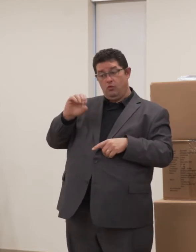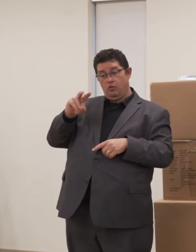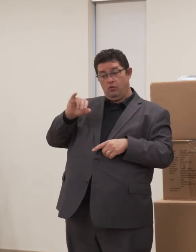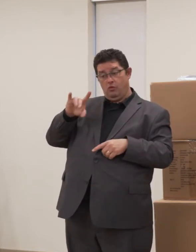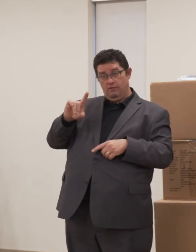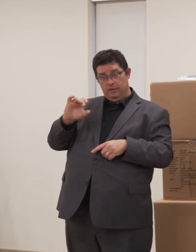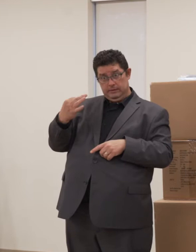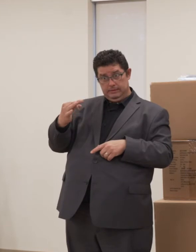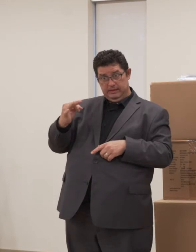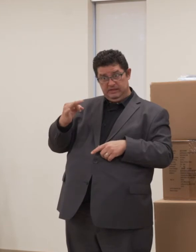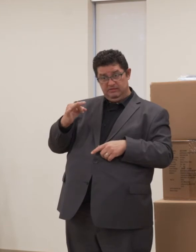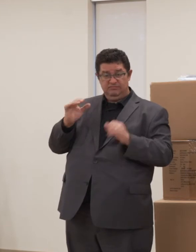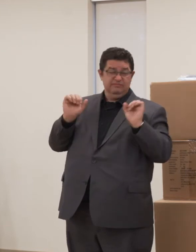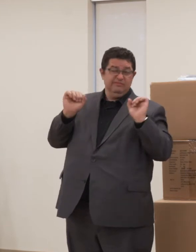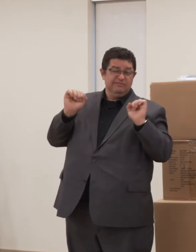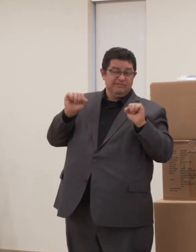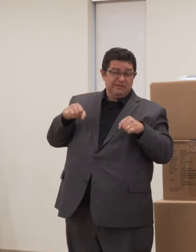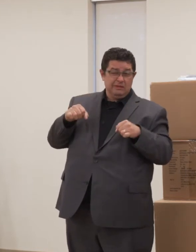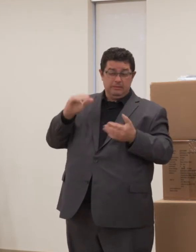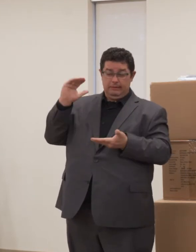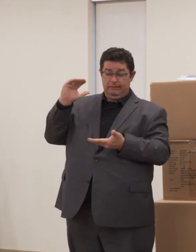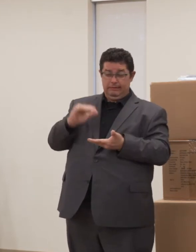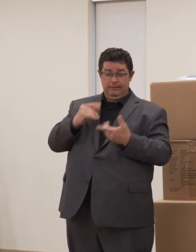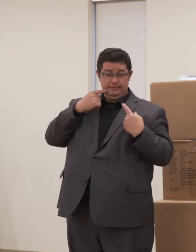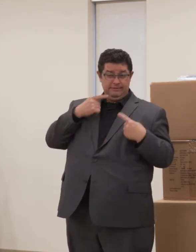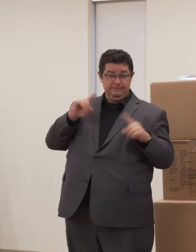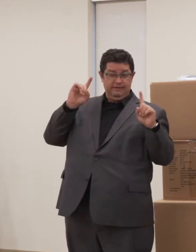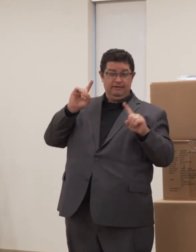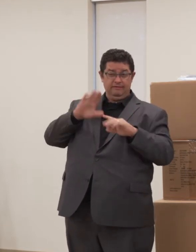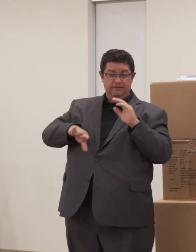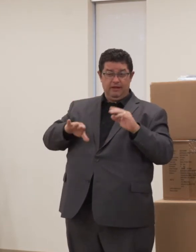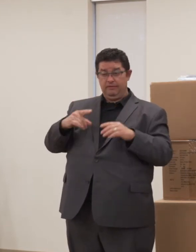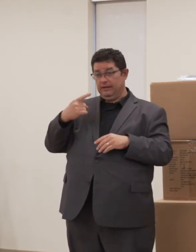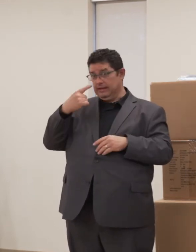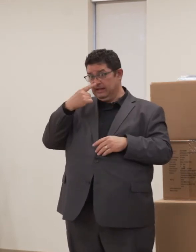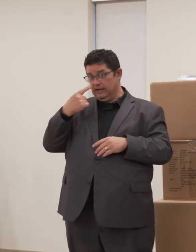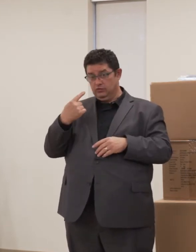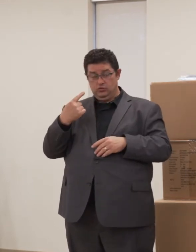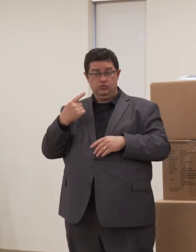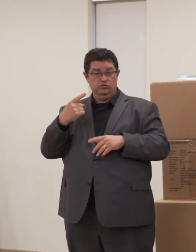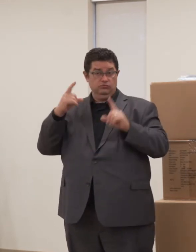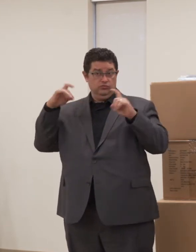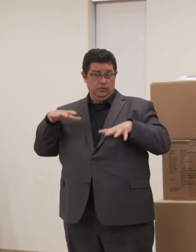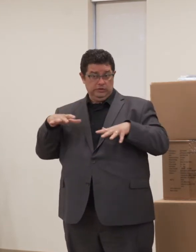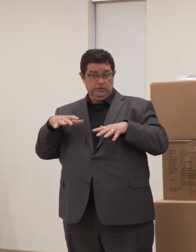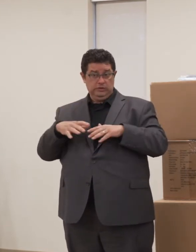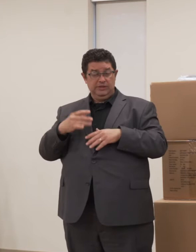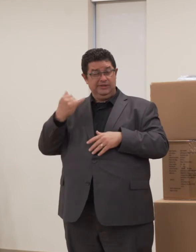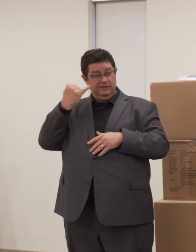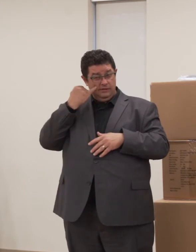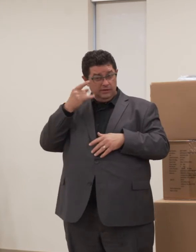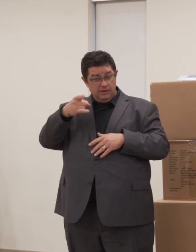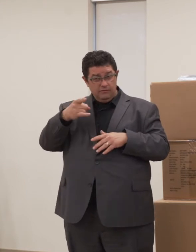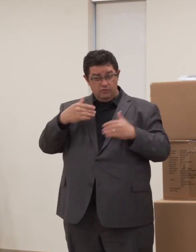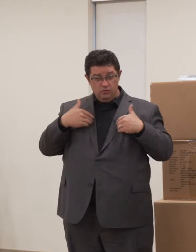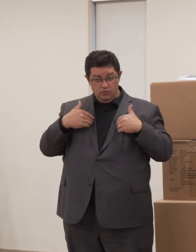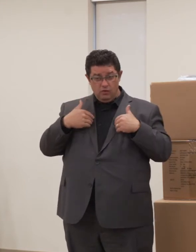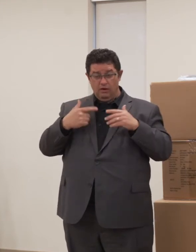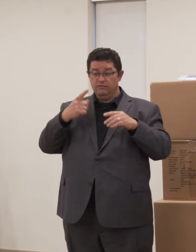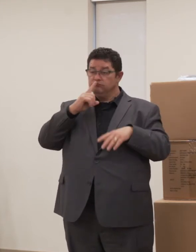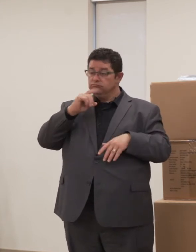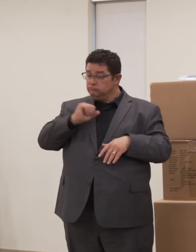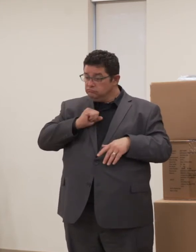the traditional nasal swab test for COVID-19. It's important that if you have symptoms of COVID-19 and you're